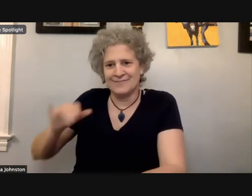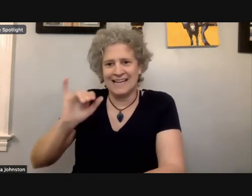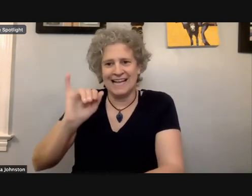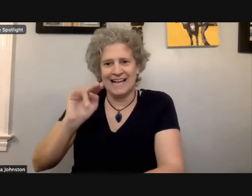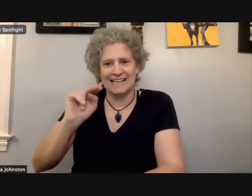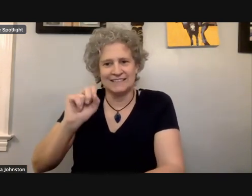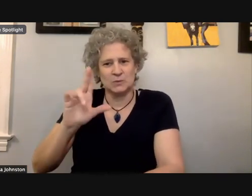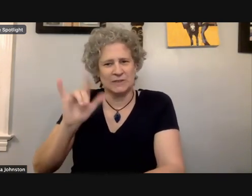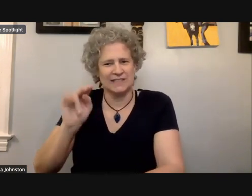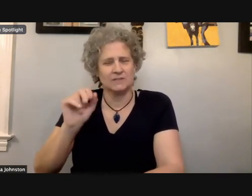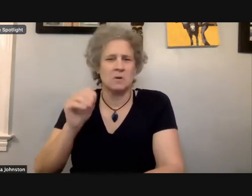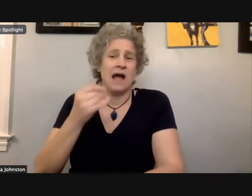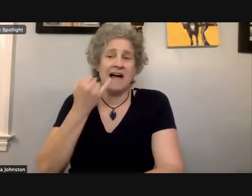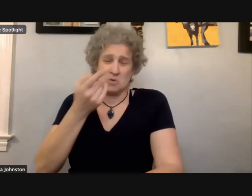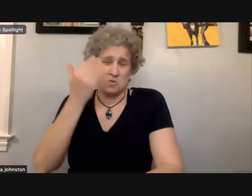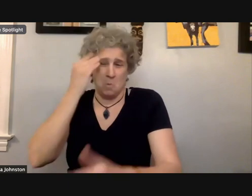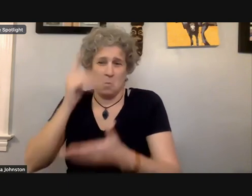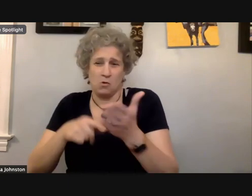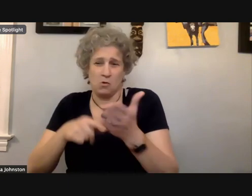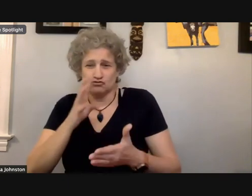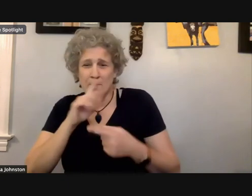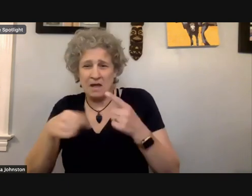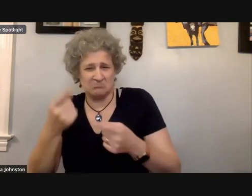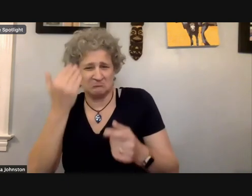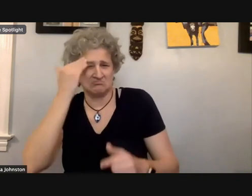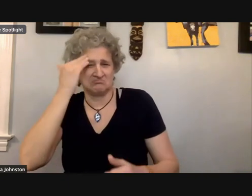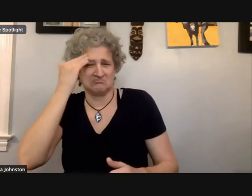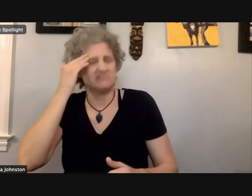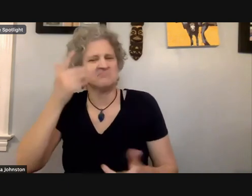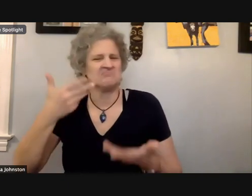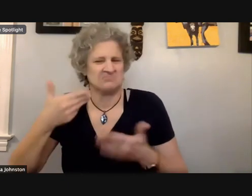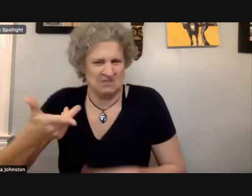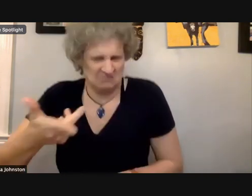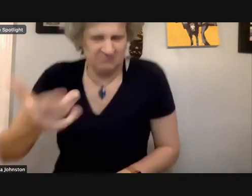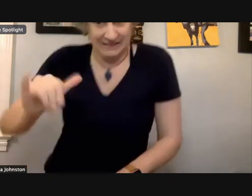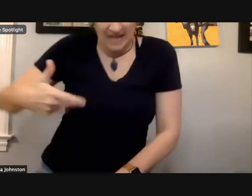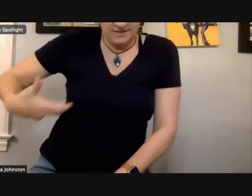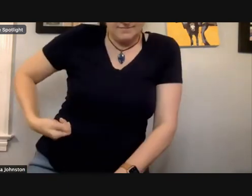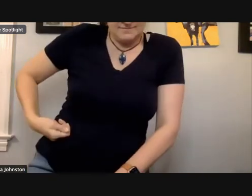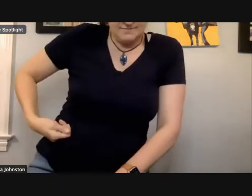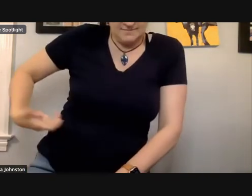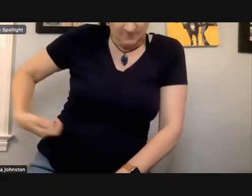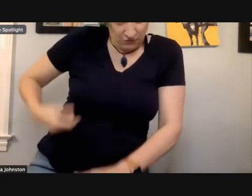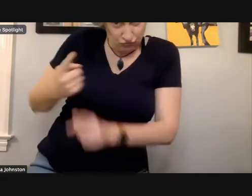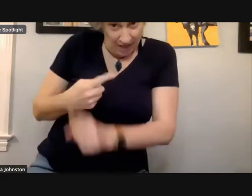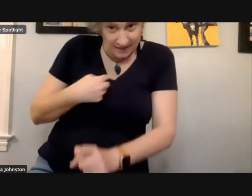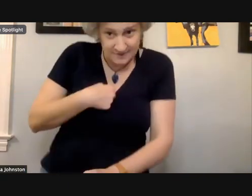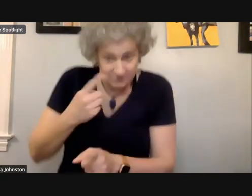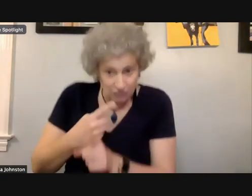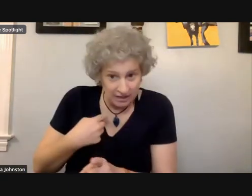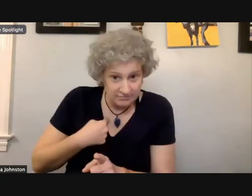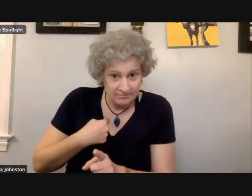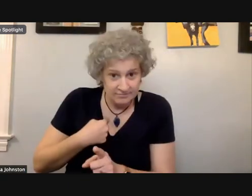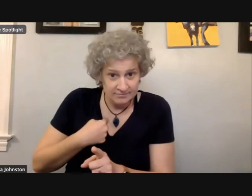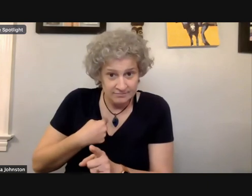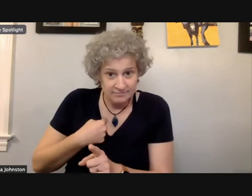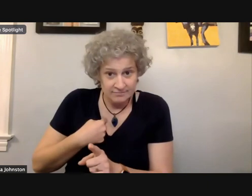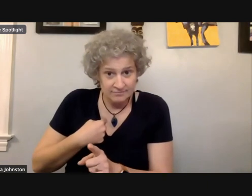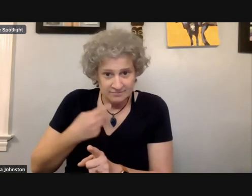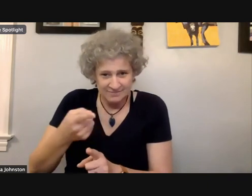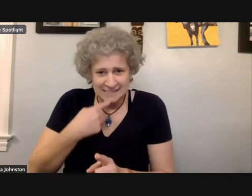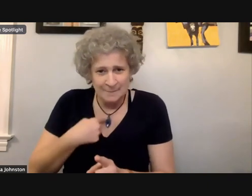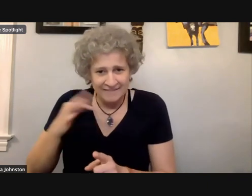his insulin in this location. So you want to be careful. So if you know what you're talking about and you're familiar with it, you could go ahead and show it like that, but you're going